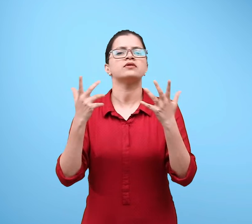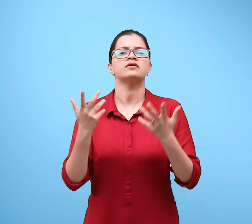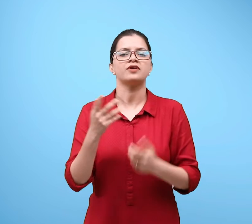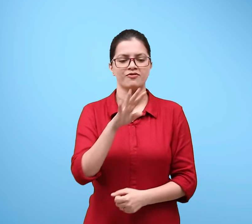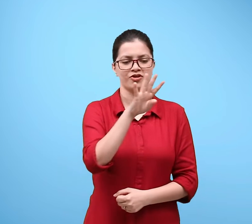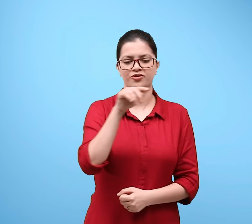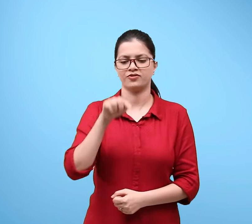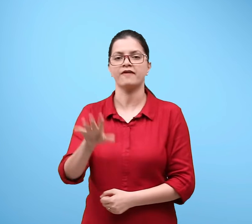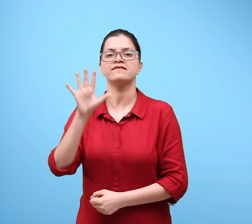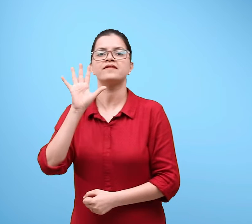Figure 4.5.